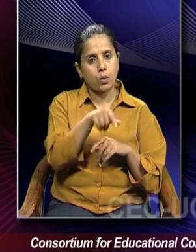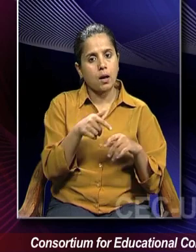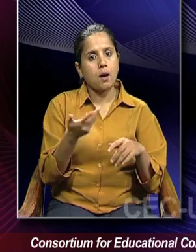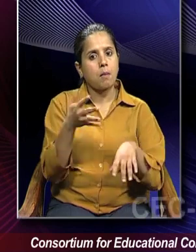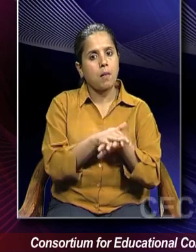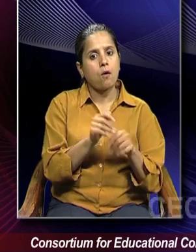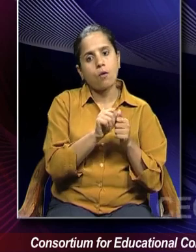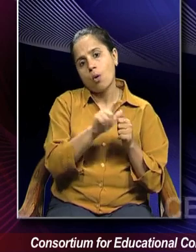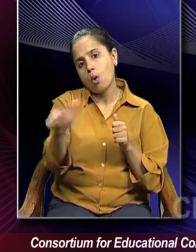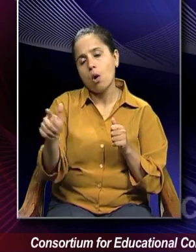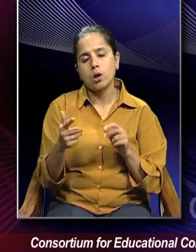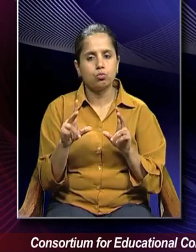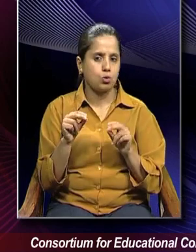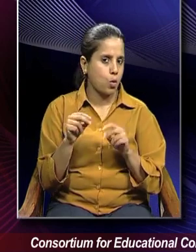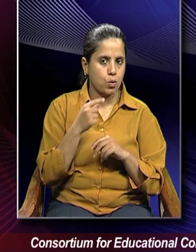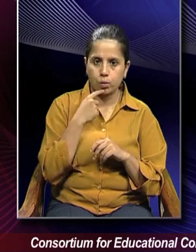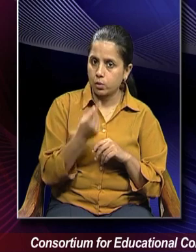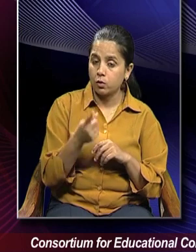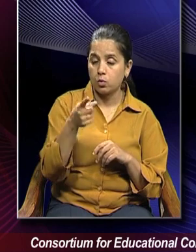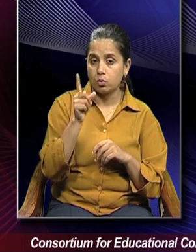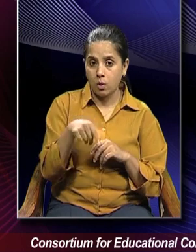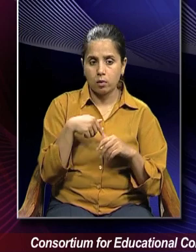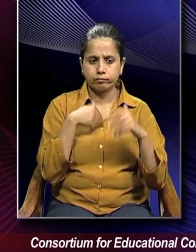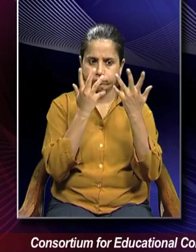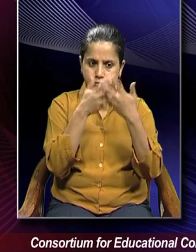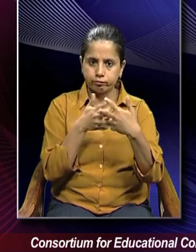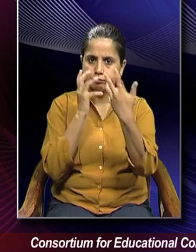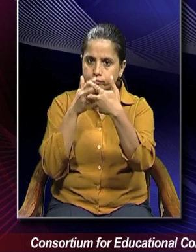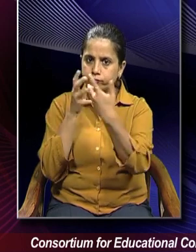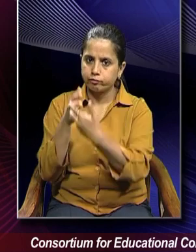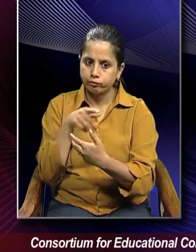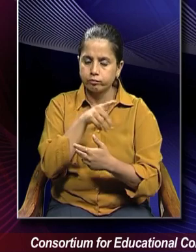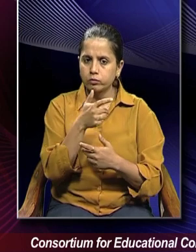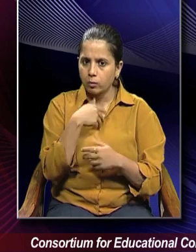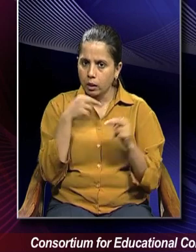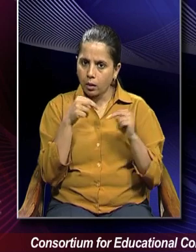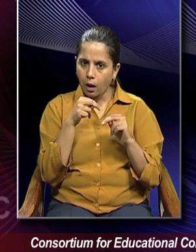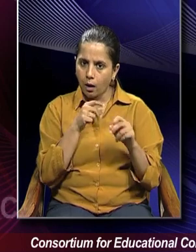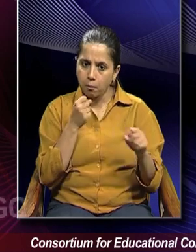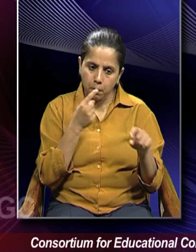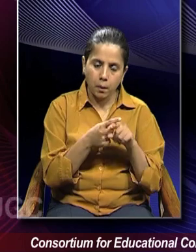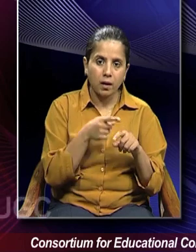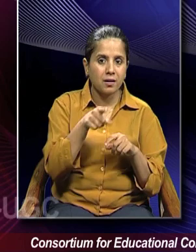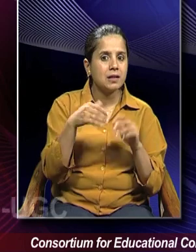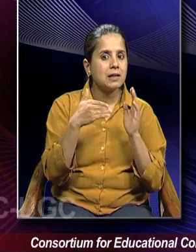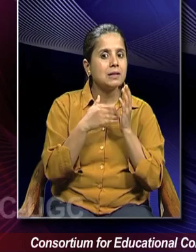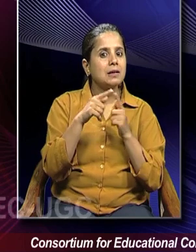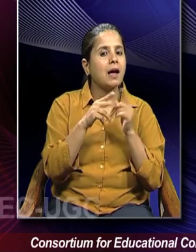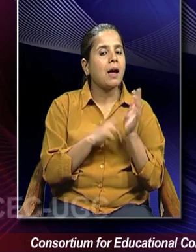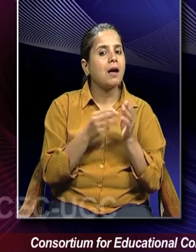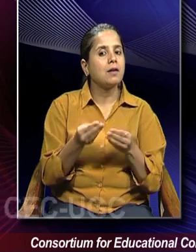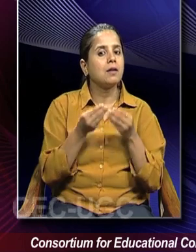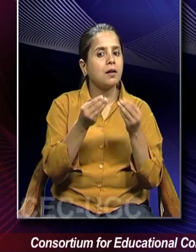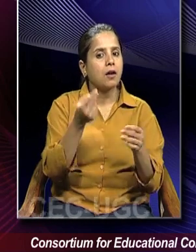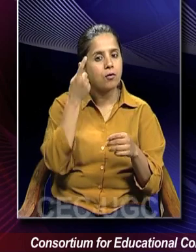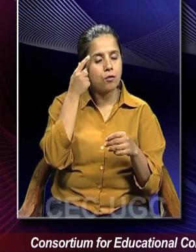one size fit all approach here. You have to customize according to your requirement. Just as Zen gives cues for creative